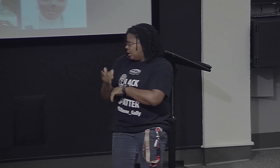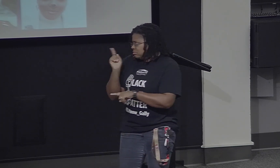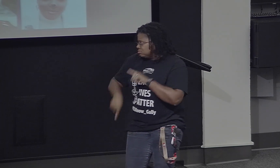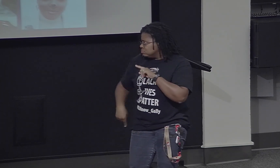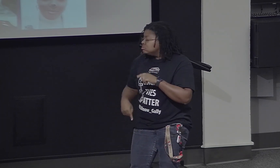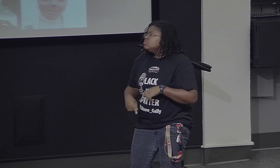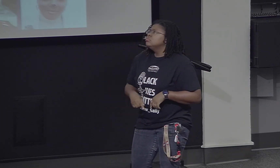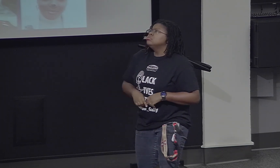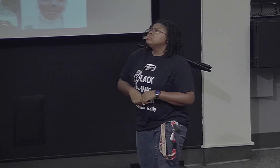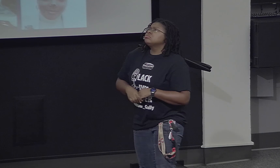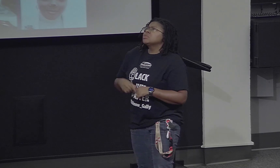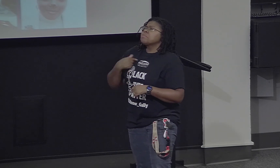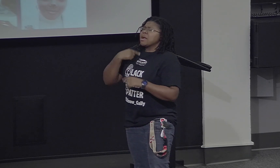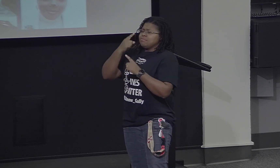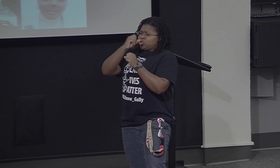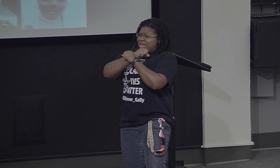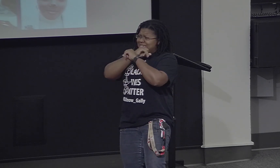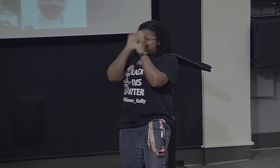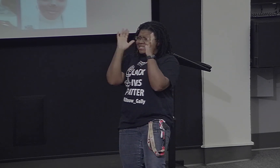Now, we know that these changes can't be made overnight.